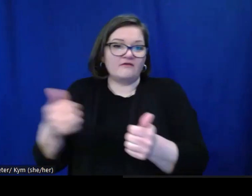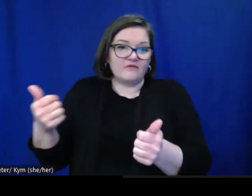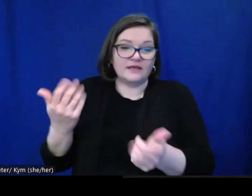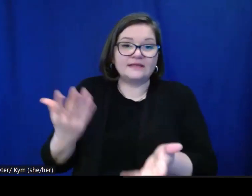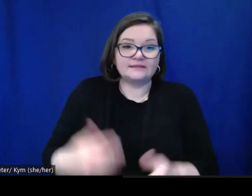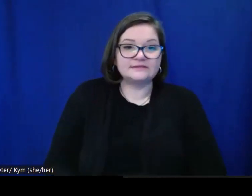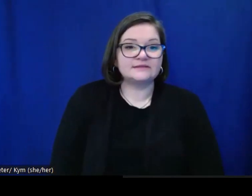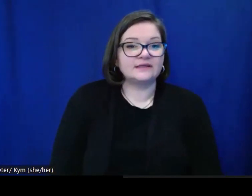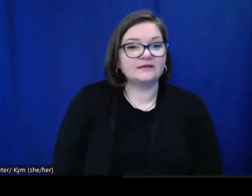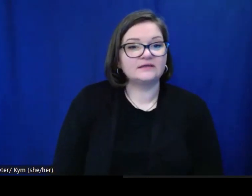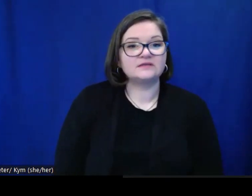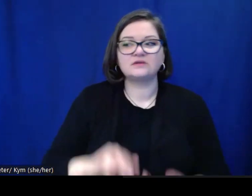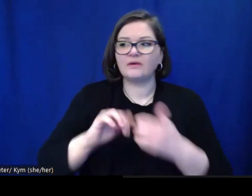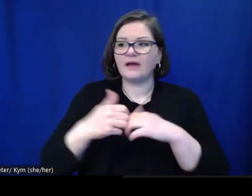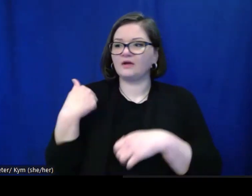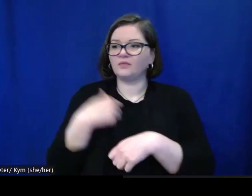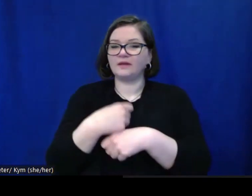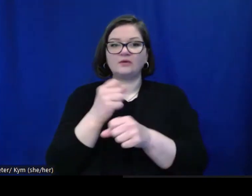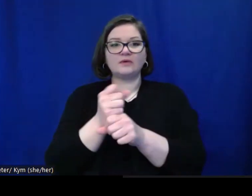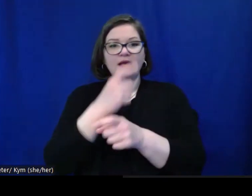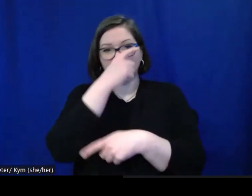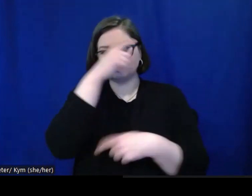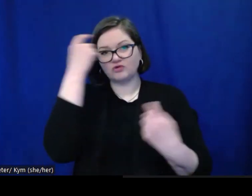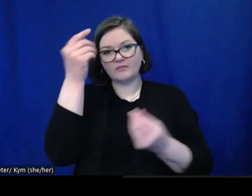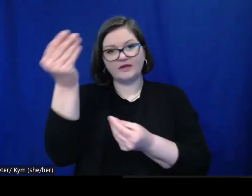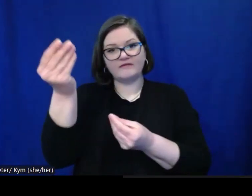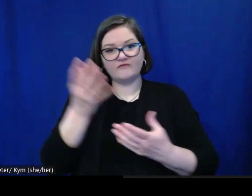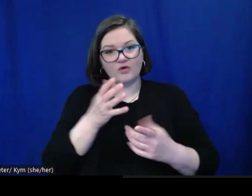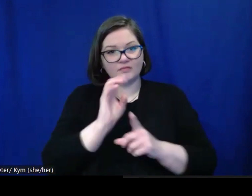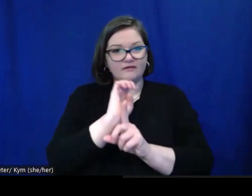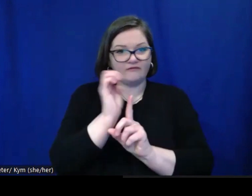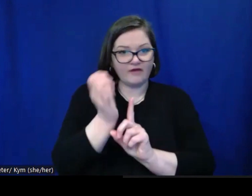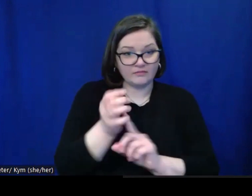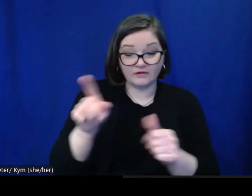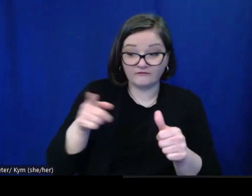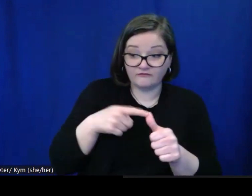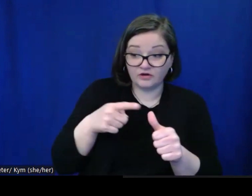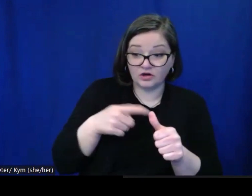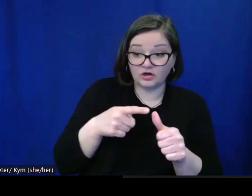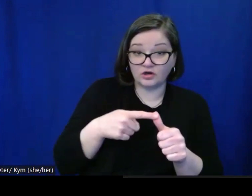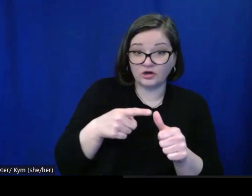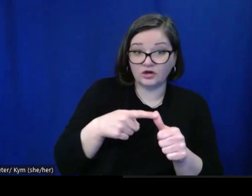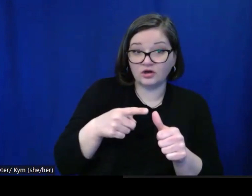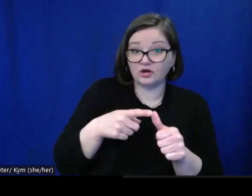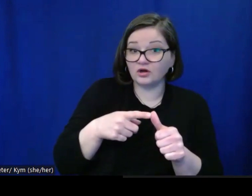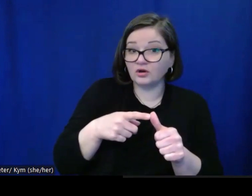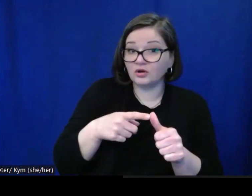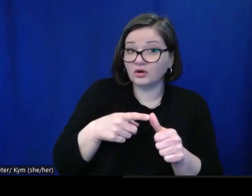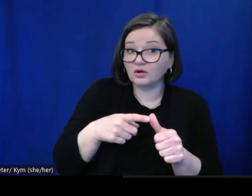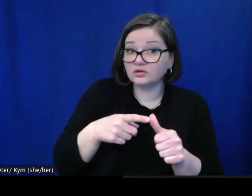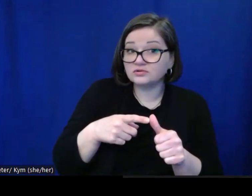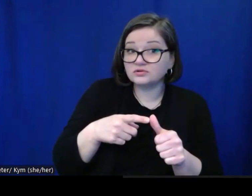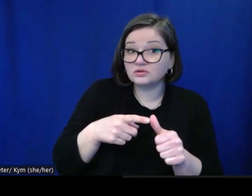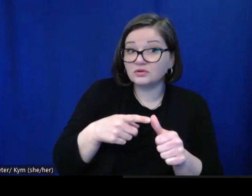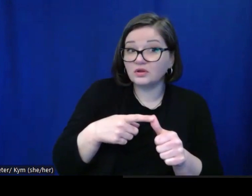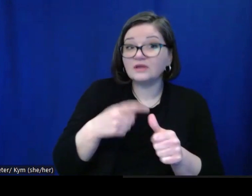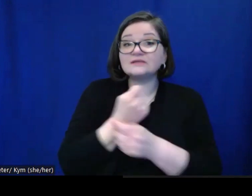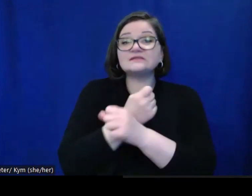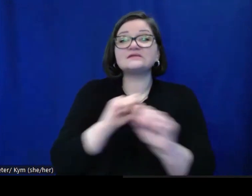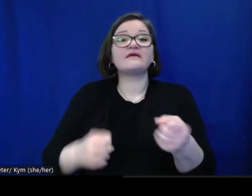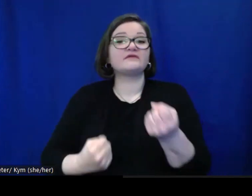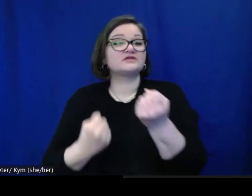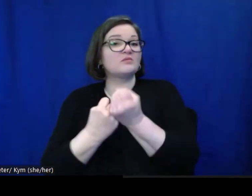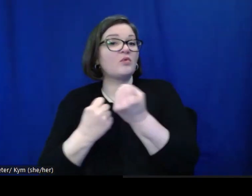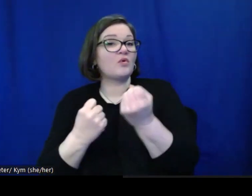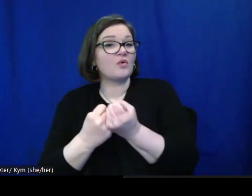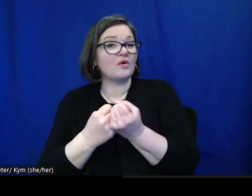So how do we create a trauma-informed environment? Well, one, we have safe supportive spaces. Safe supportive